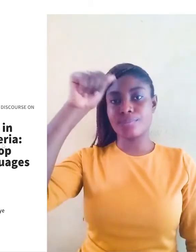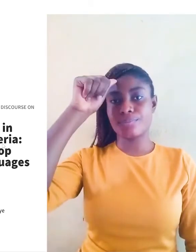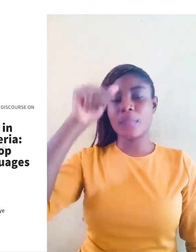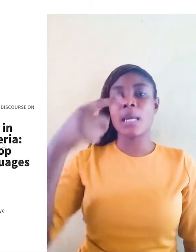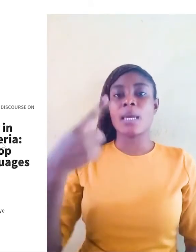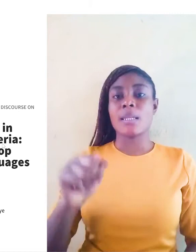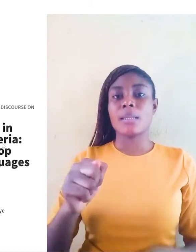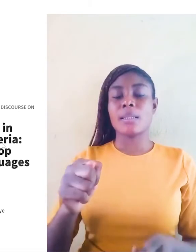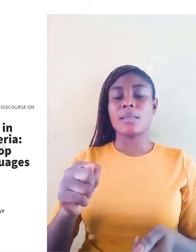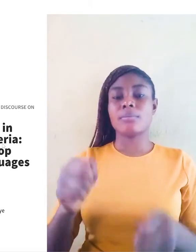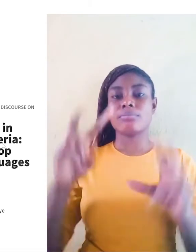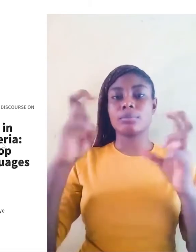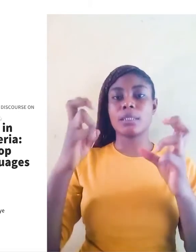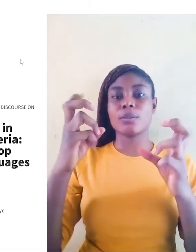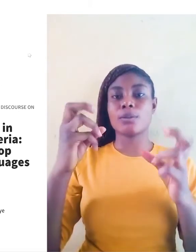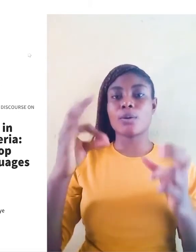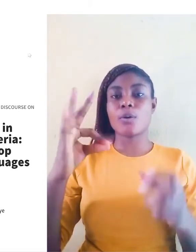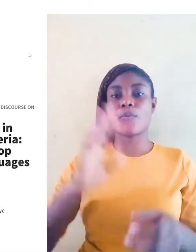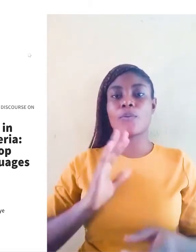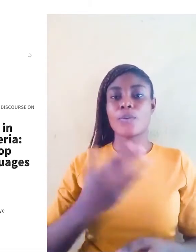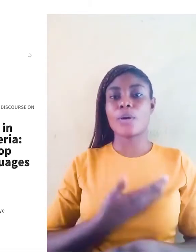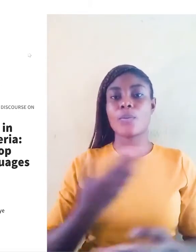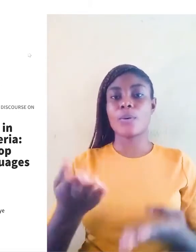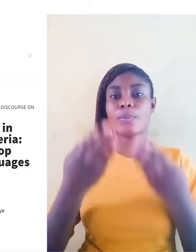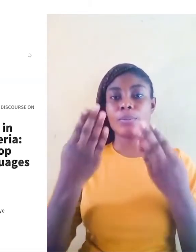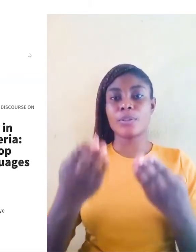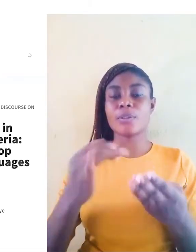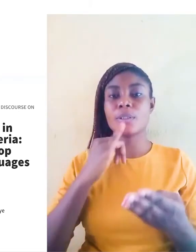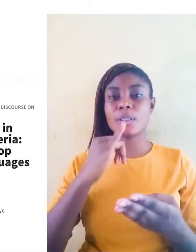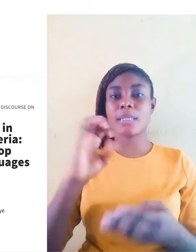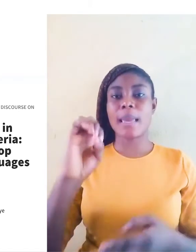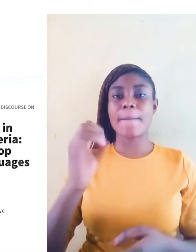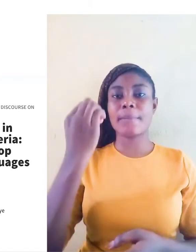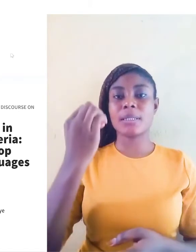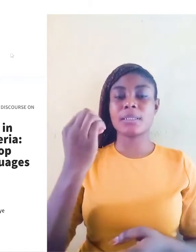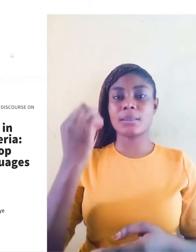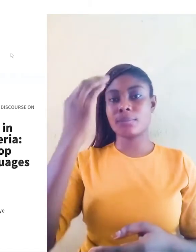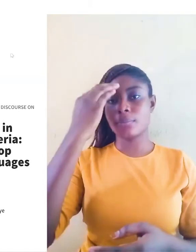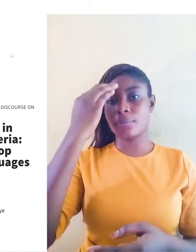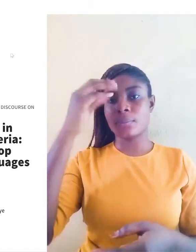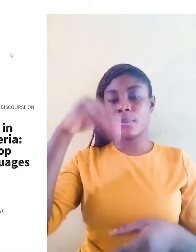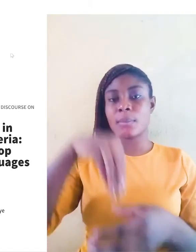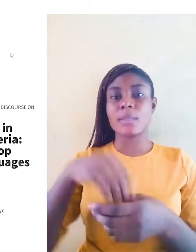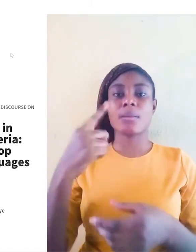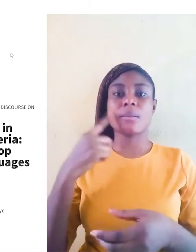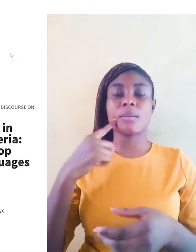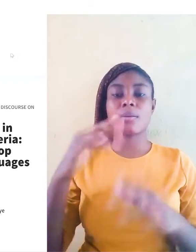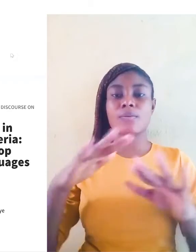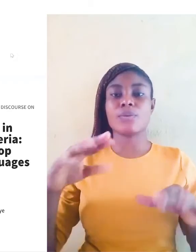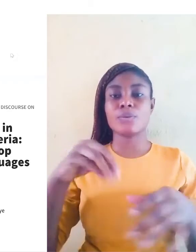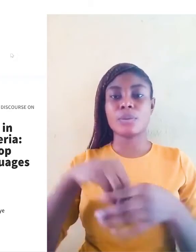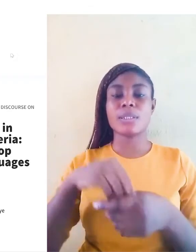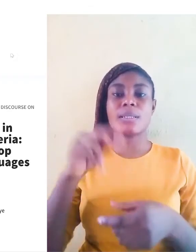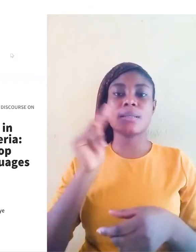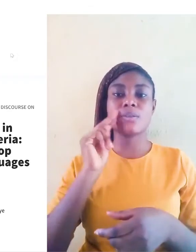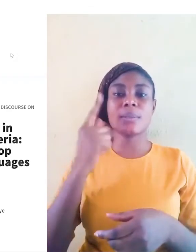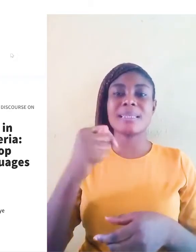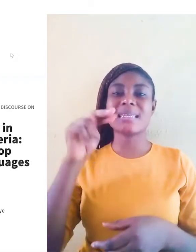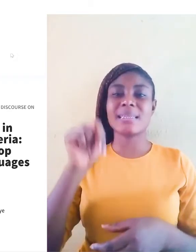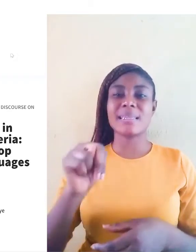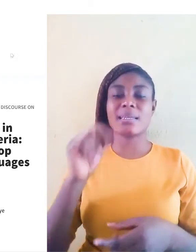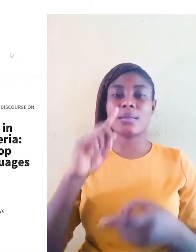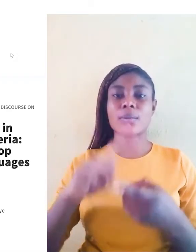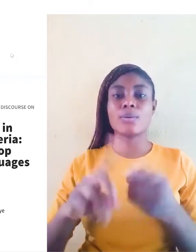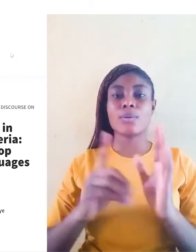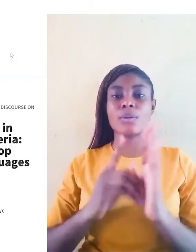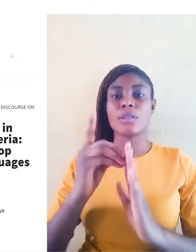The title of our presentation today is Emergent Literacy in Deaf Children in Nigeria, the Need to